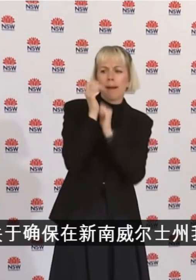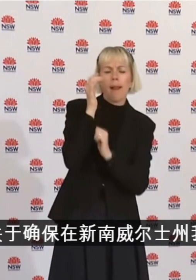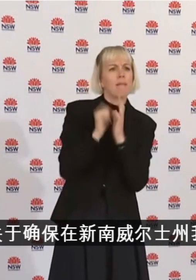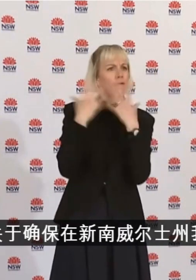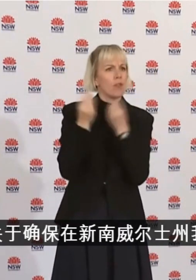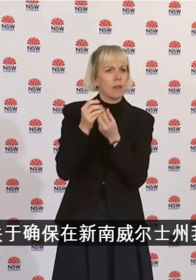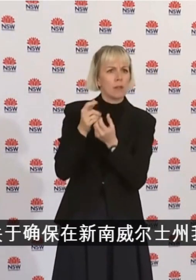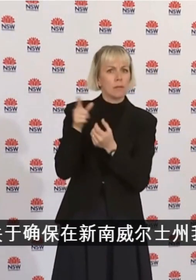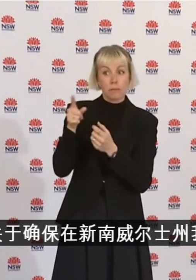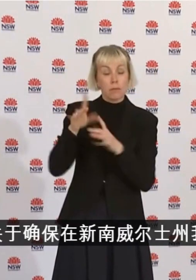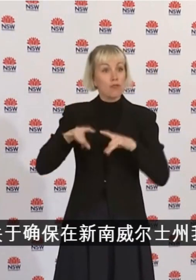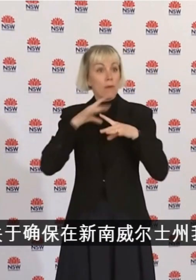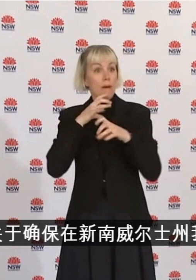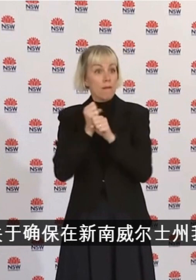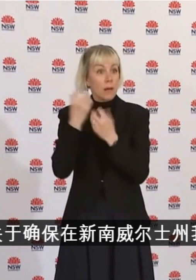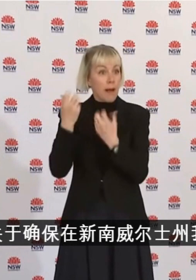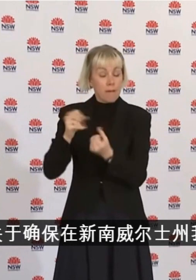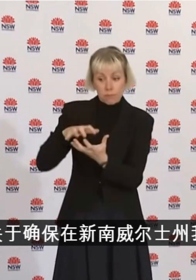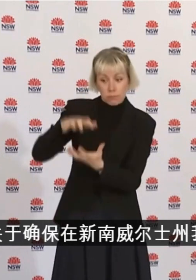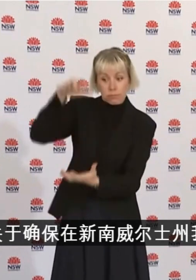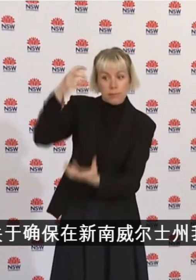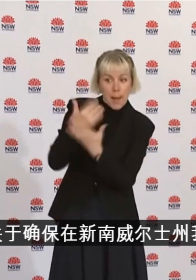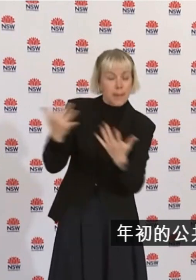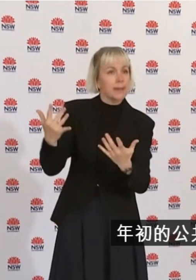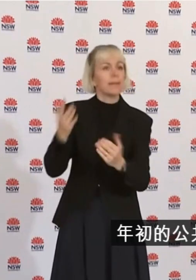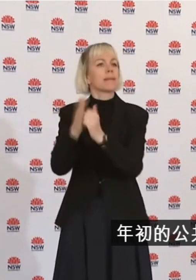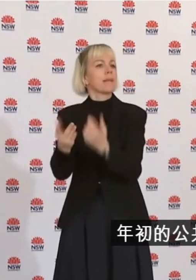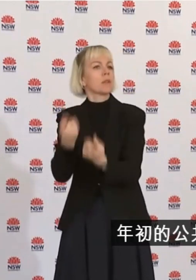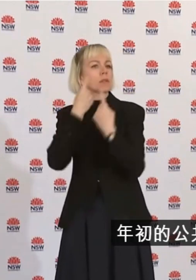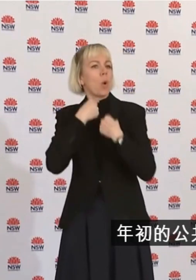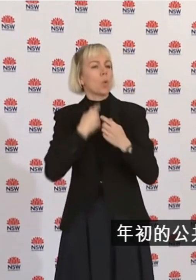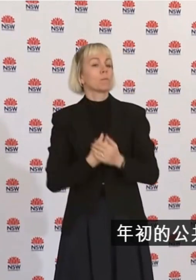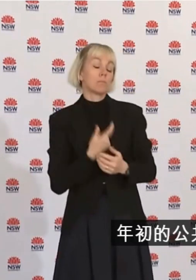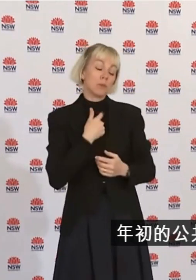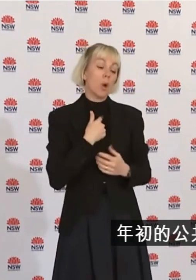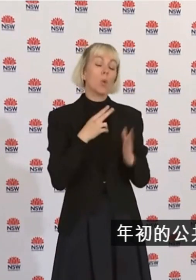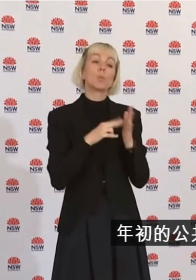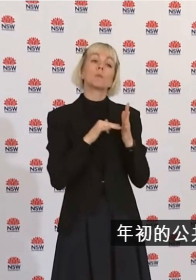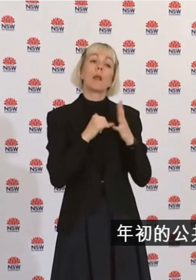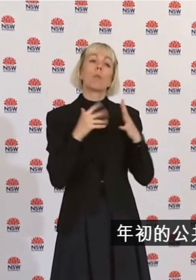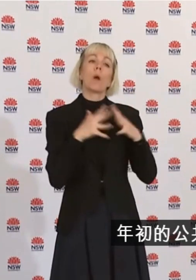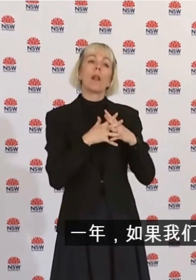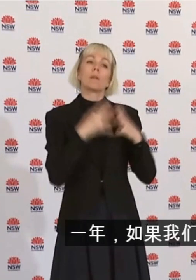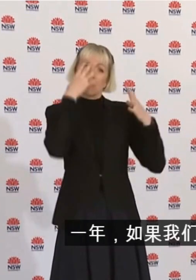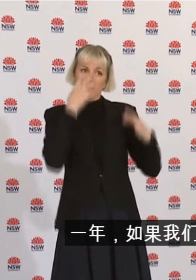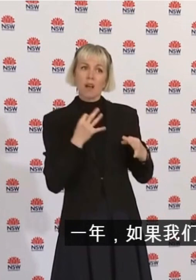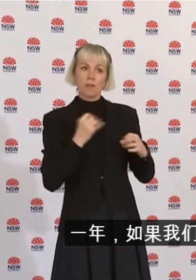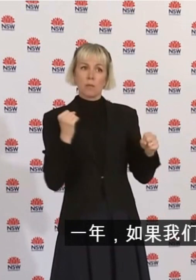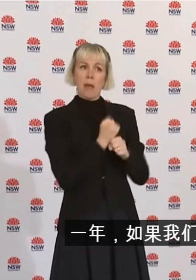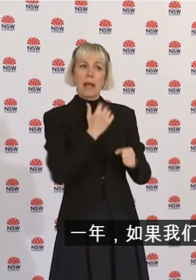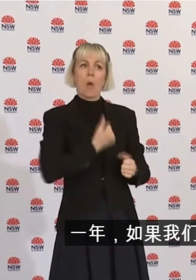in New South Wales our staff were protected. I think we had one warehouse of public personal protective equipment at the beginning of the